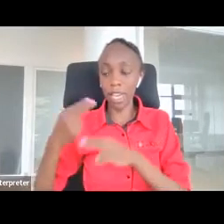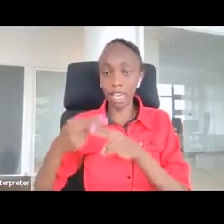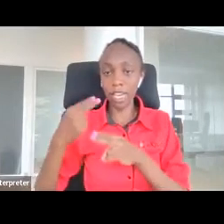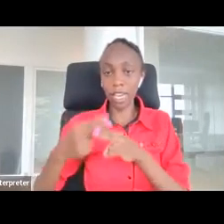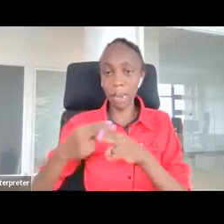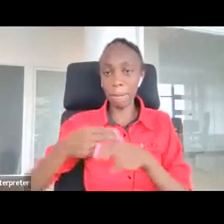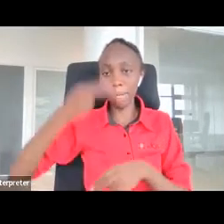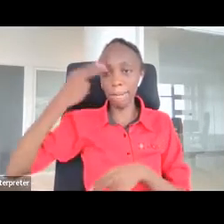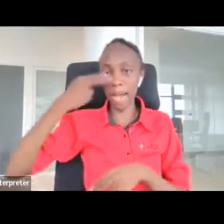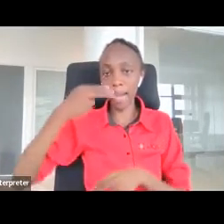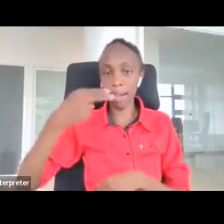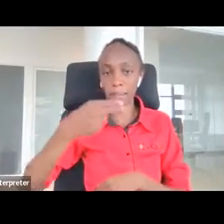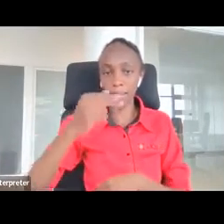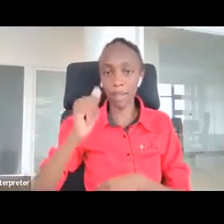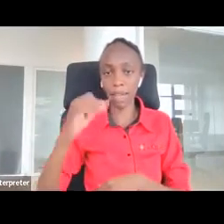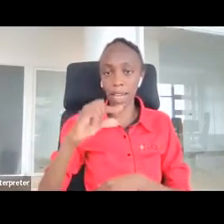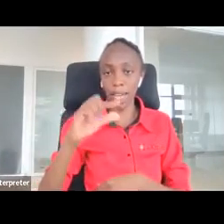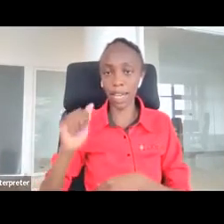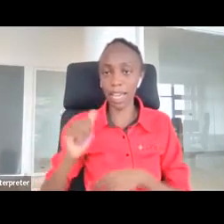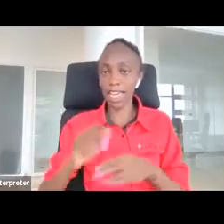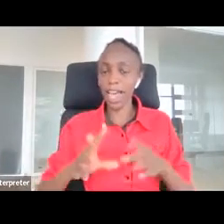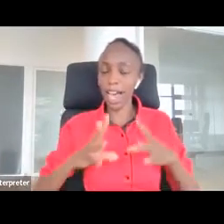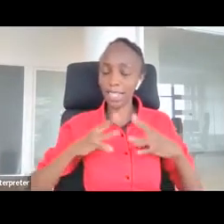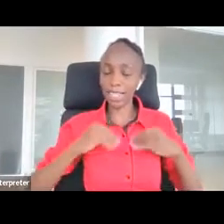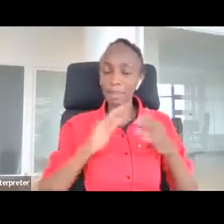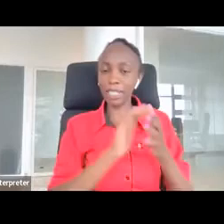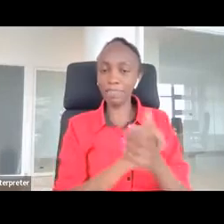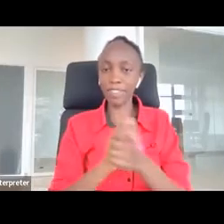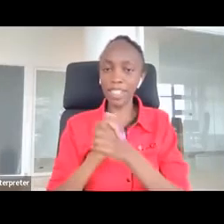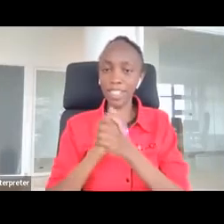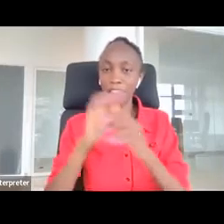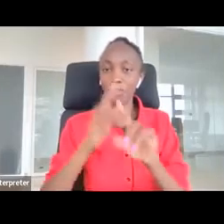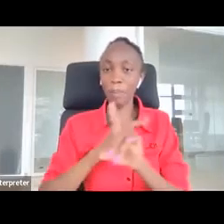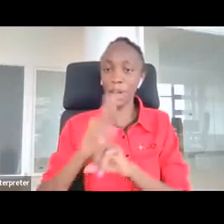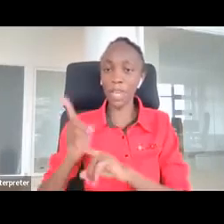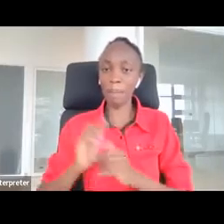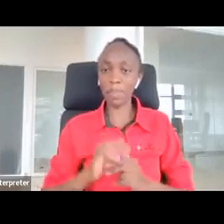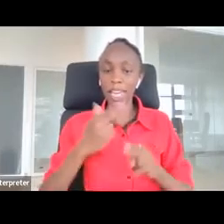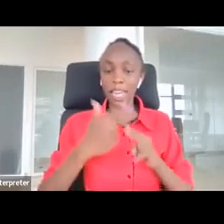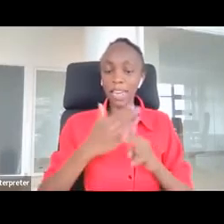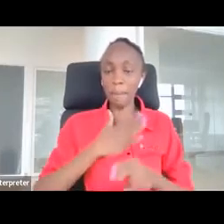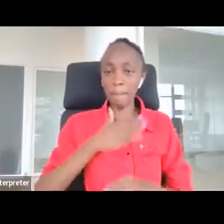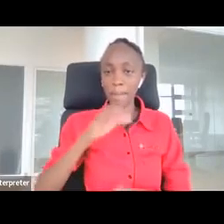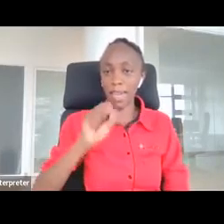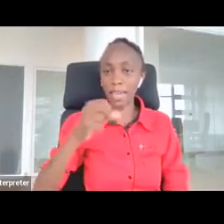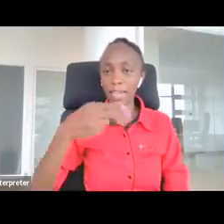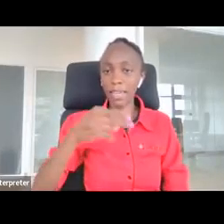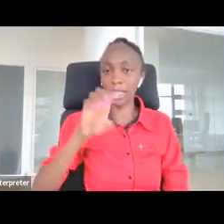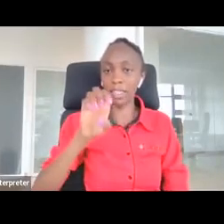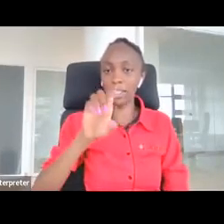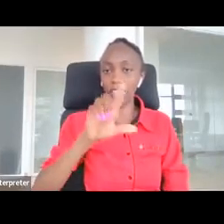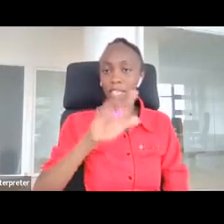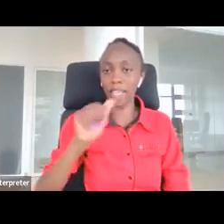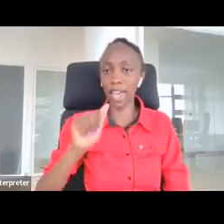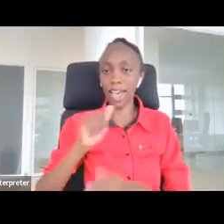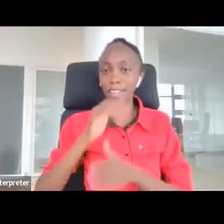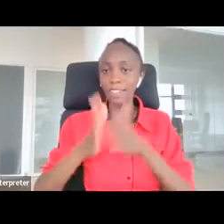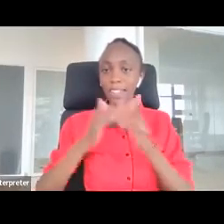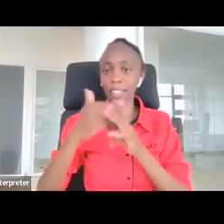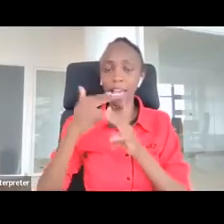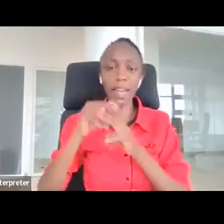Haga. Kindly receive his greetings. My name is Sheila Luta. I work in the Ministry of